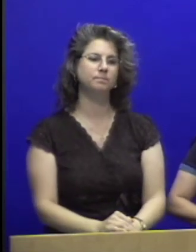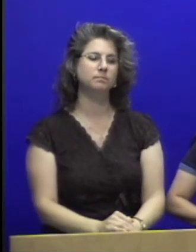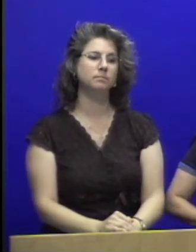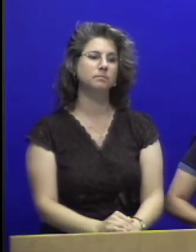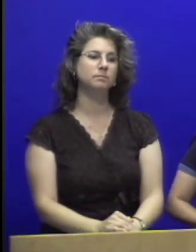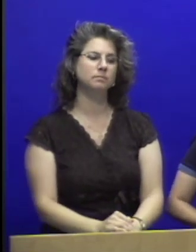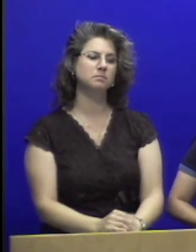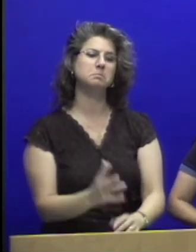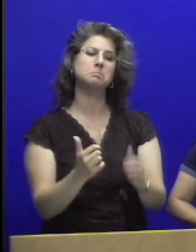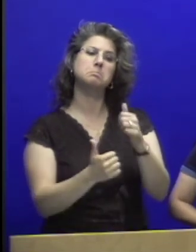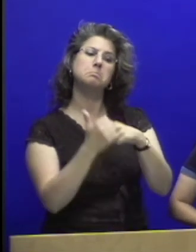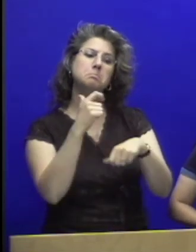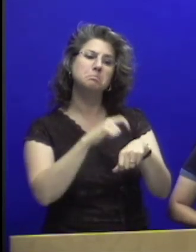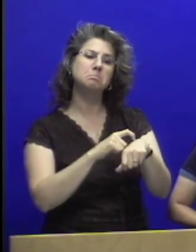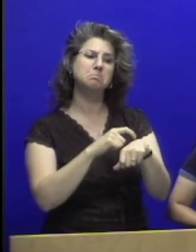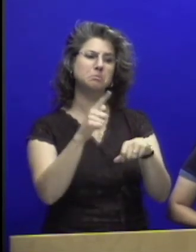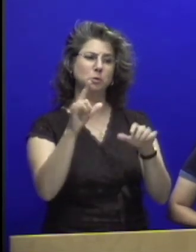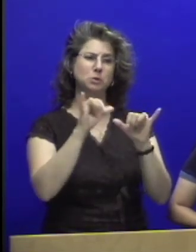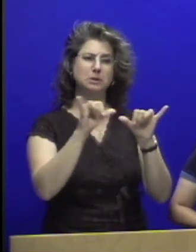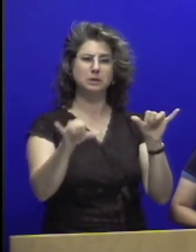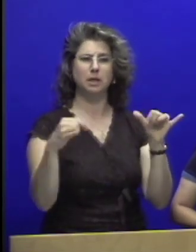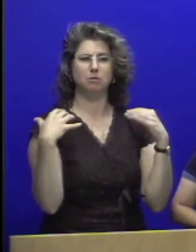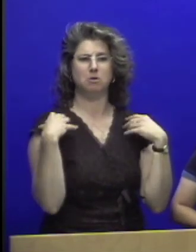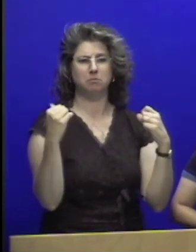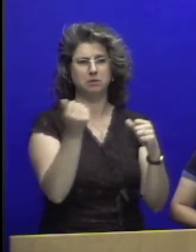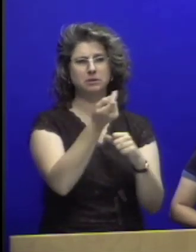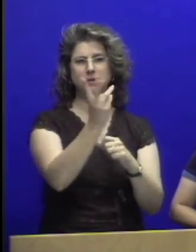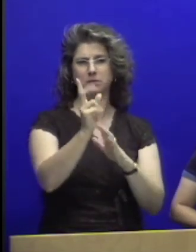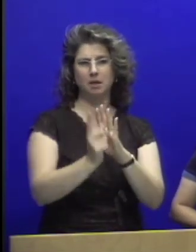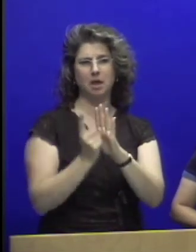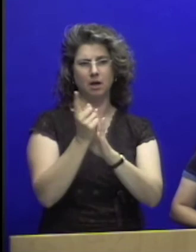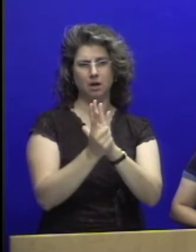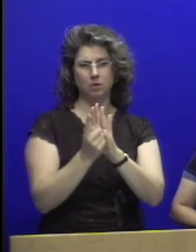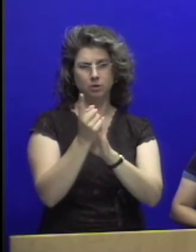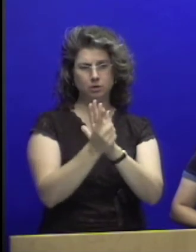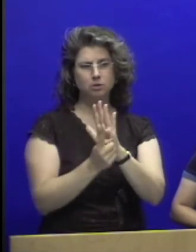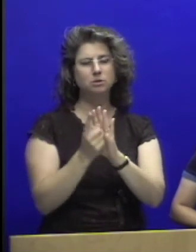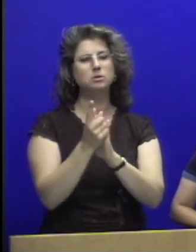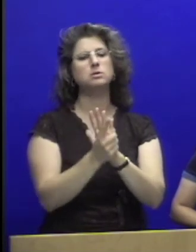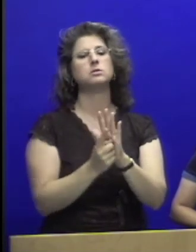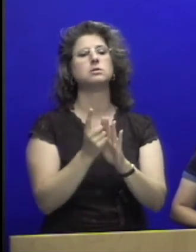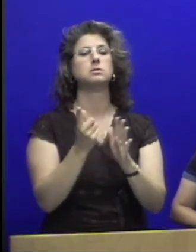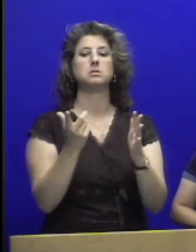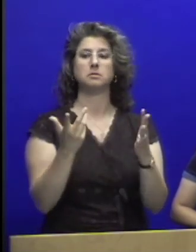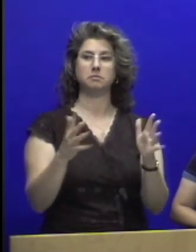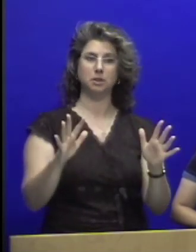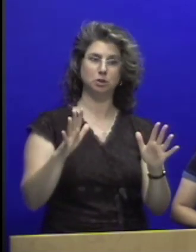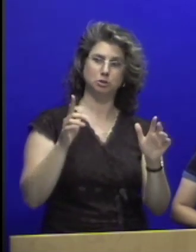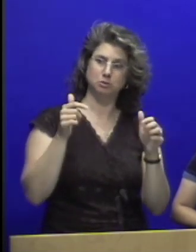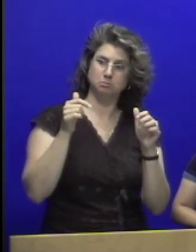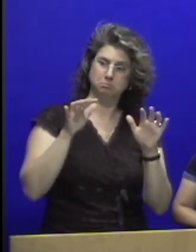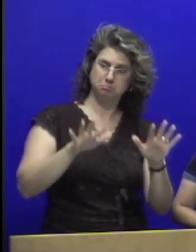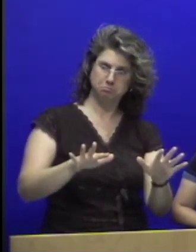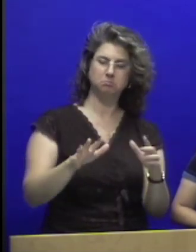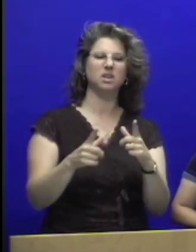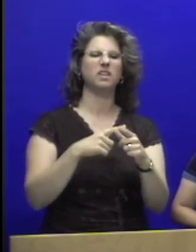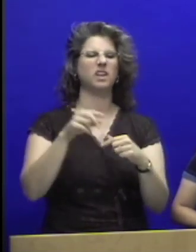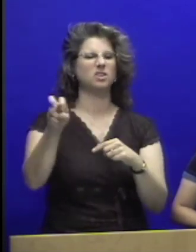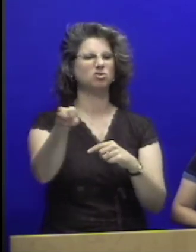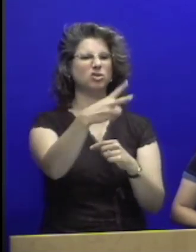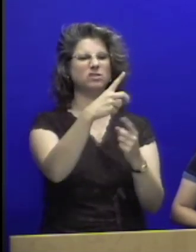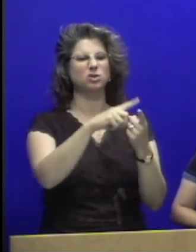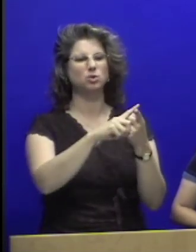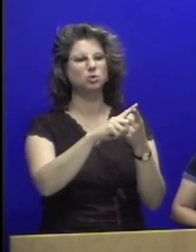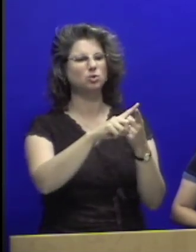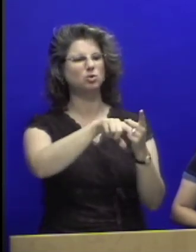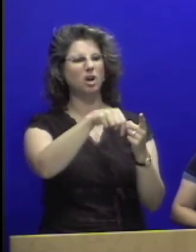You're usually in recovery for several hours, and then they will get you settled and then transferred to a regular